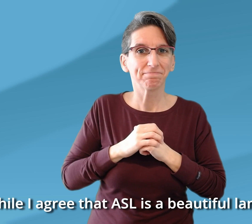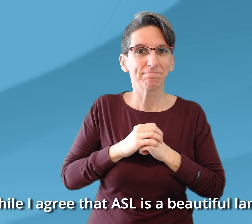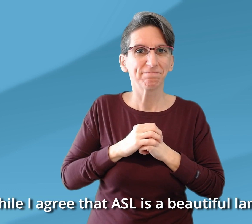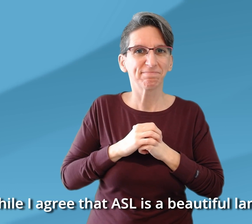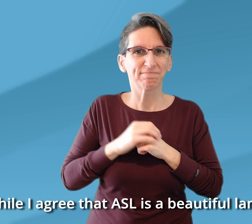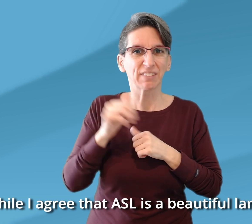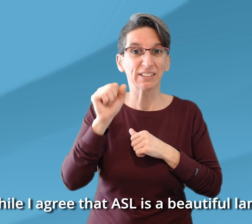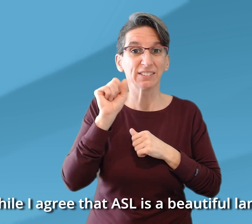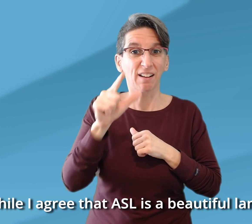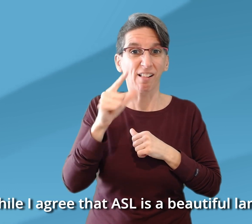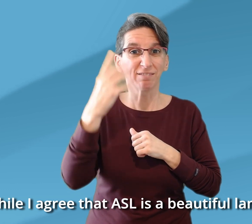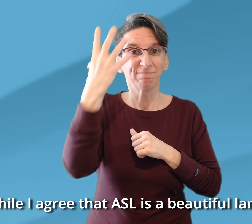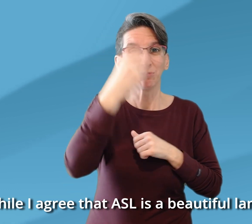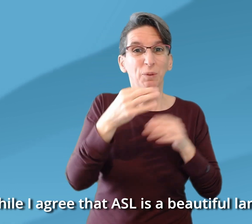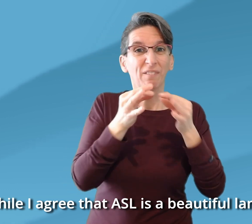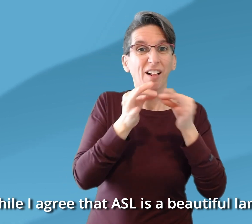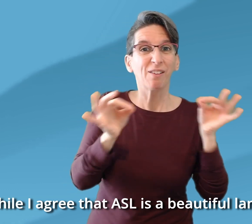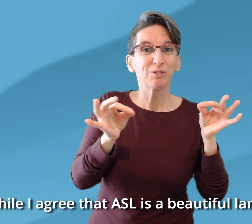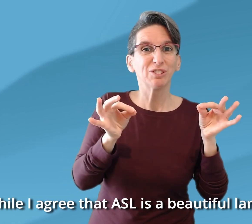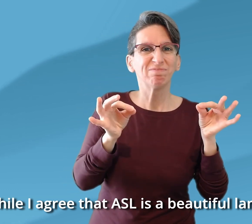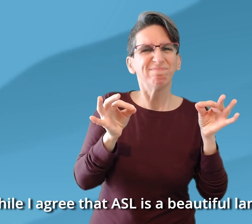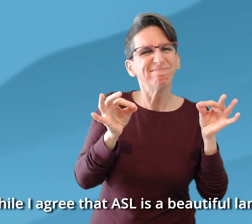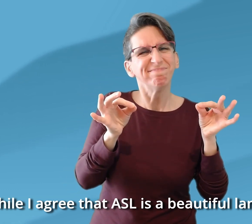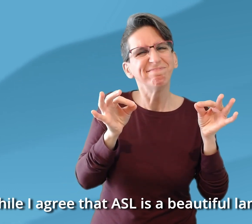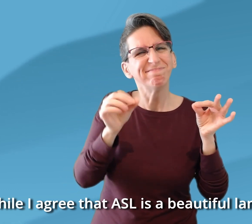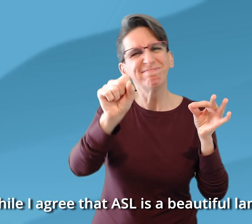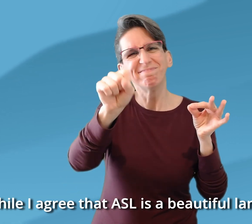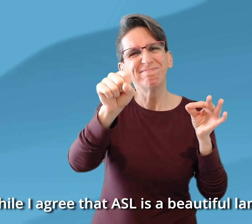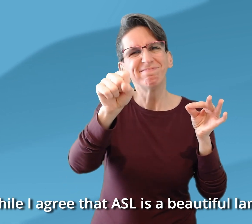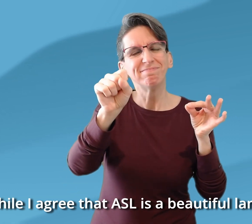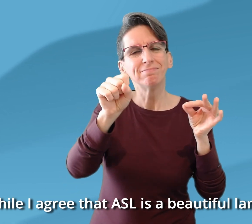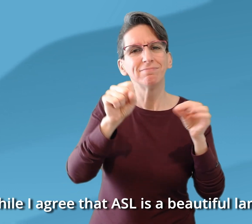While I agree that ASL is a beautiful language, ASL is essentially a